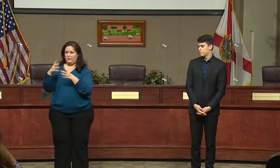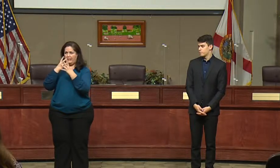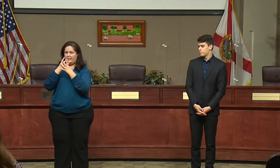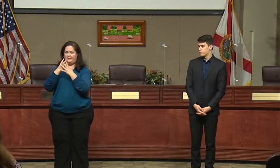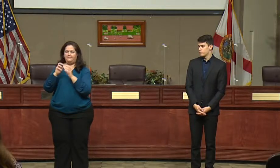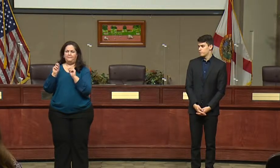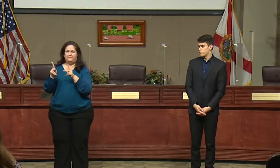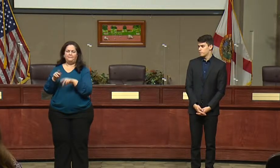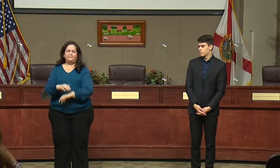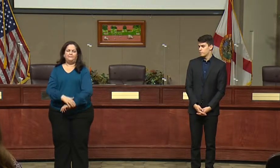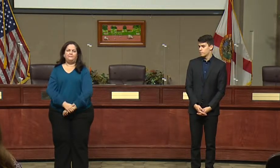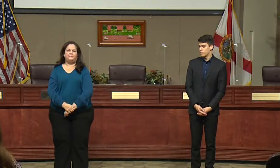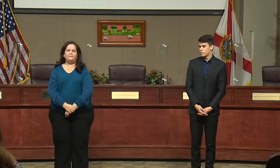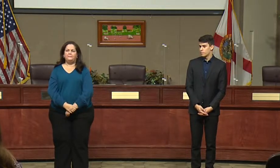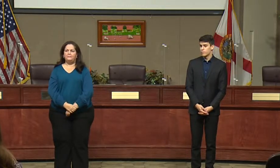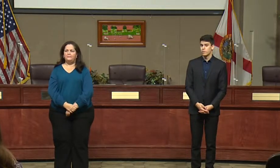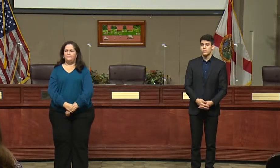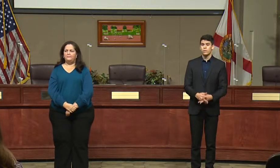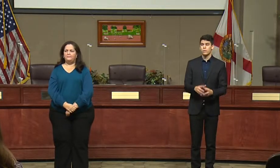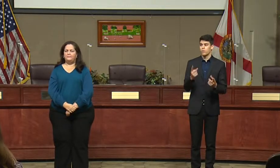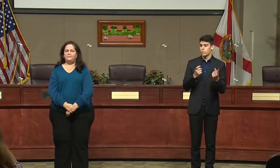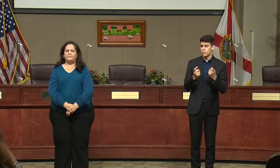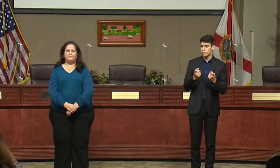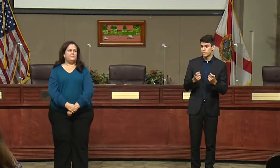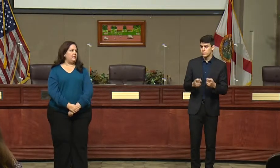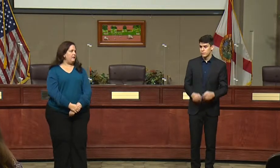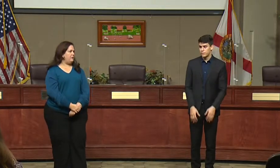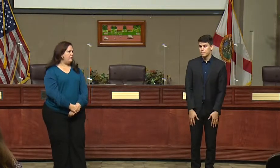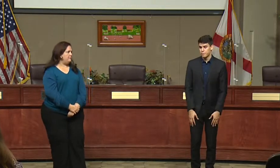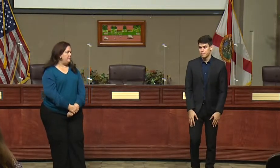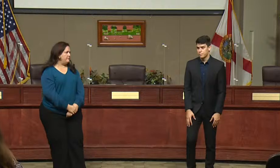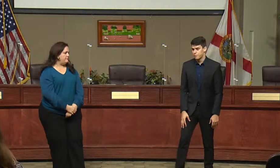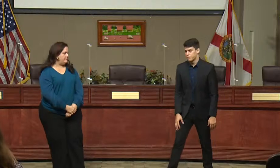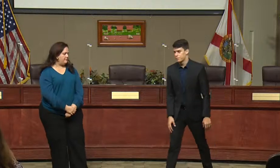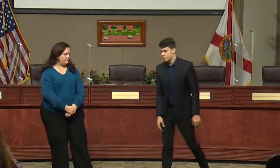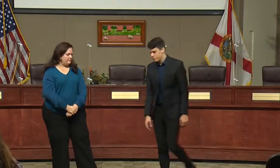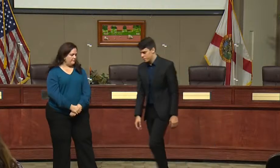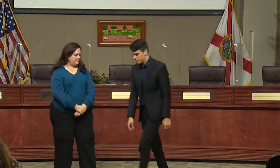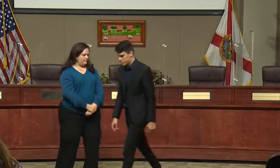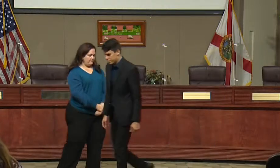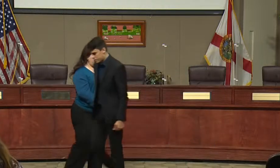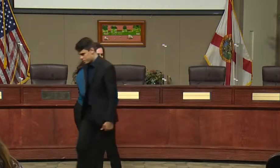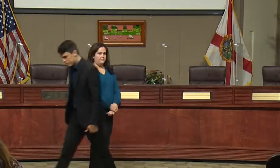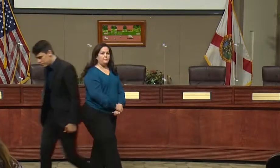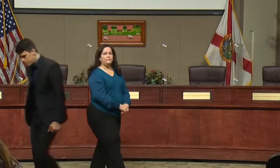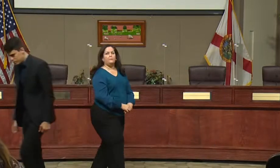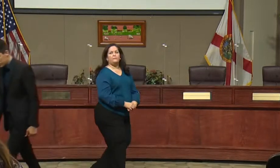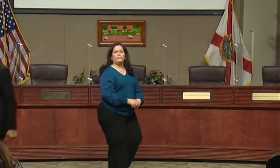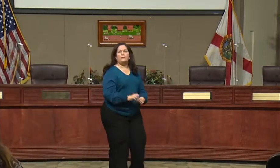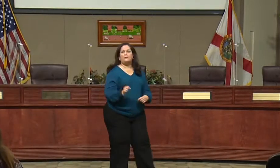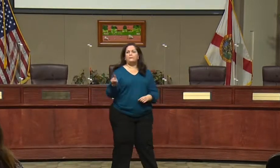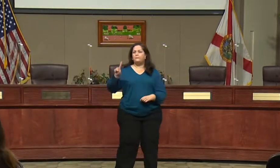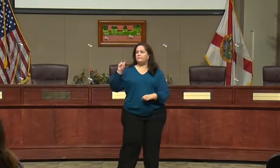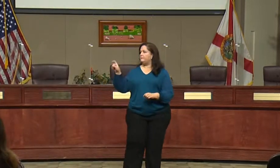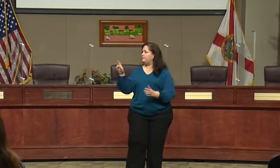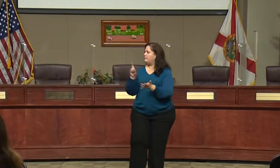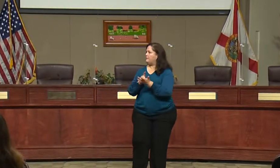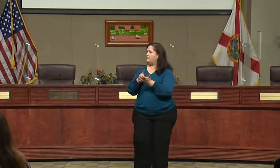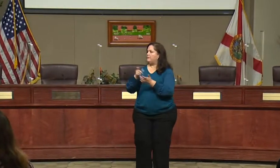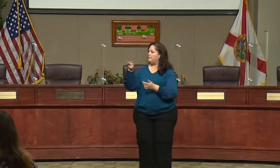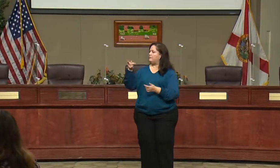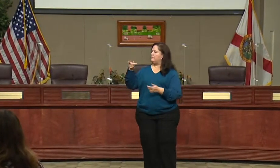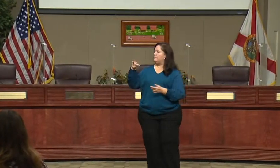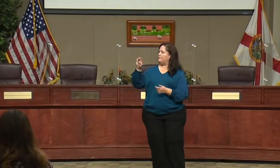Okay. Other questions? This is a question for Dr. Pino, Hadass Brown with WESH 2.